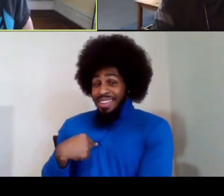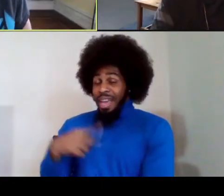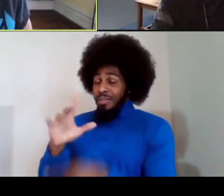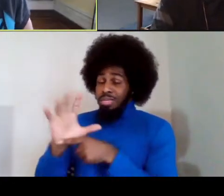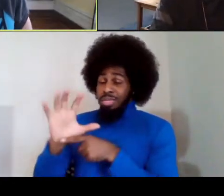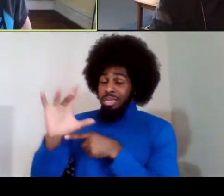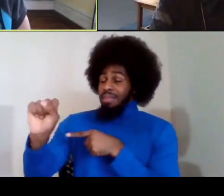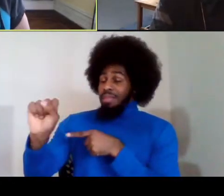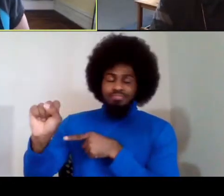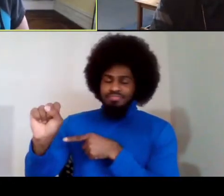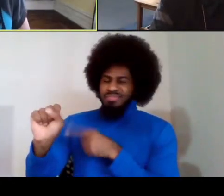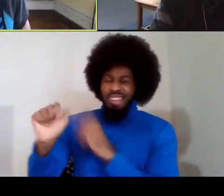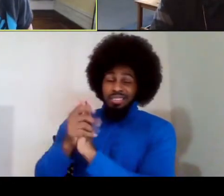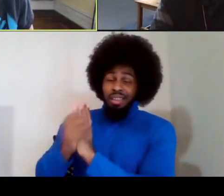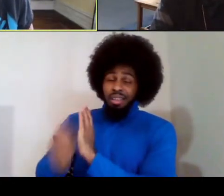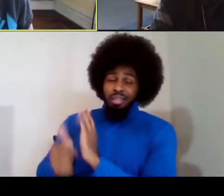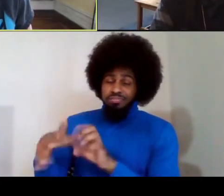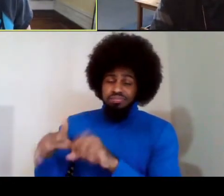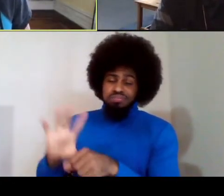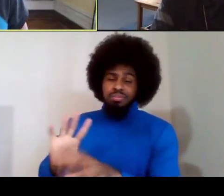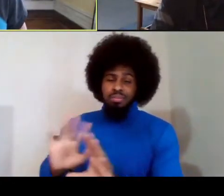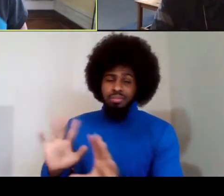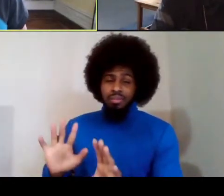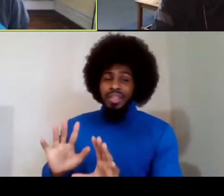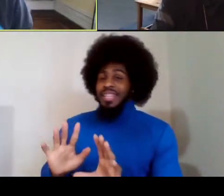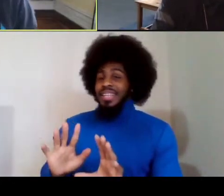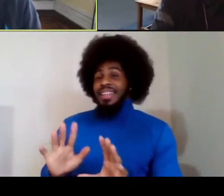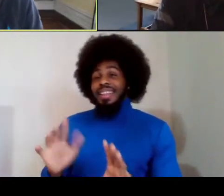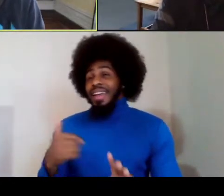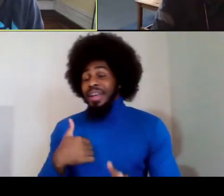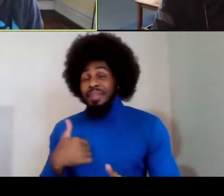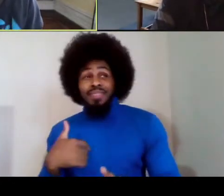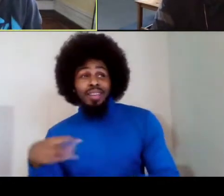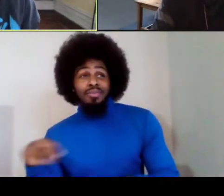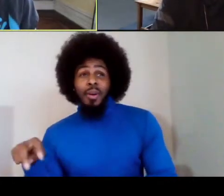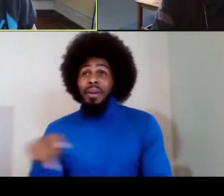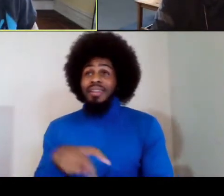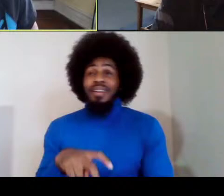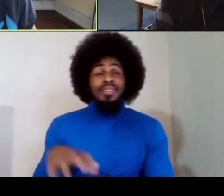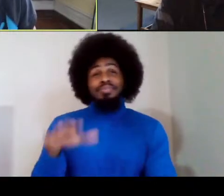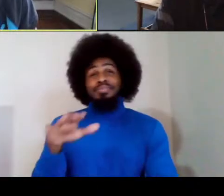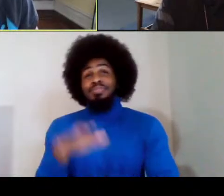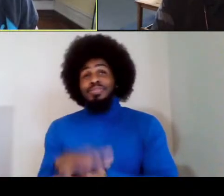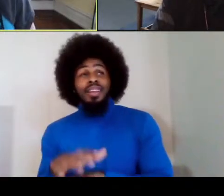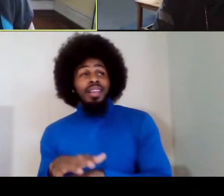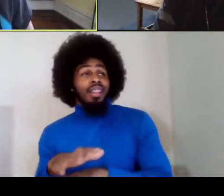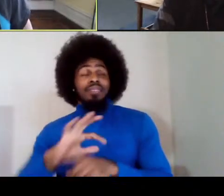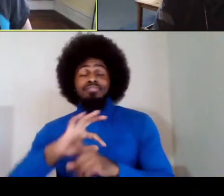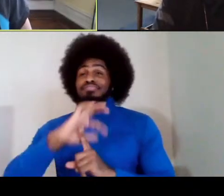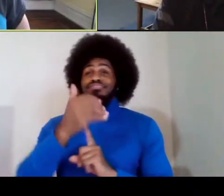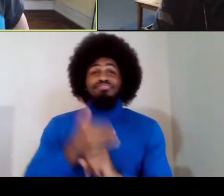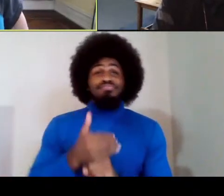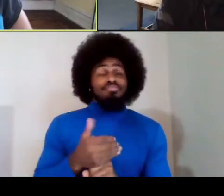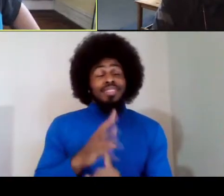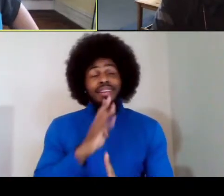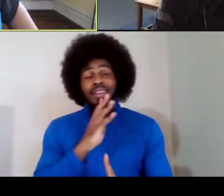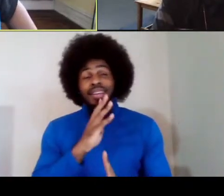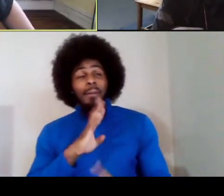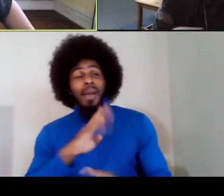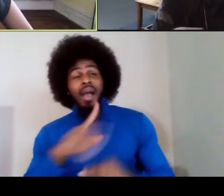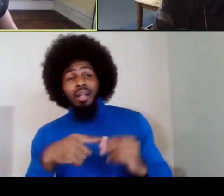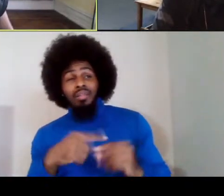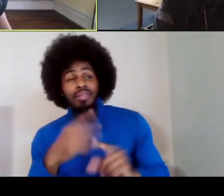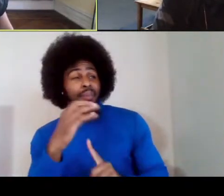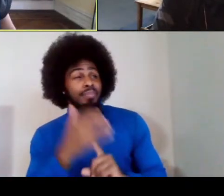here looking crazy, walking around at night, talking about costumes and this. I'm trying to do better,